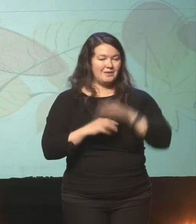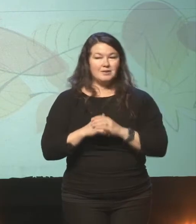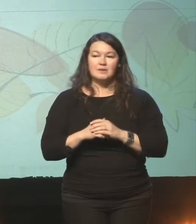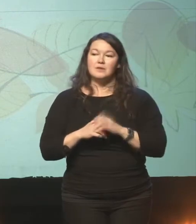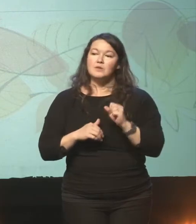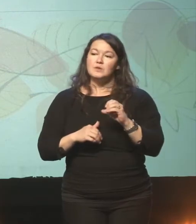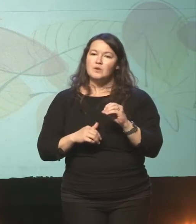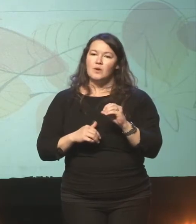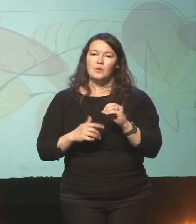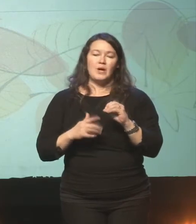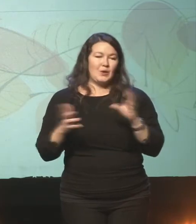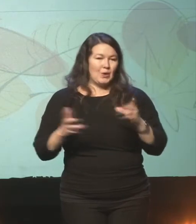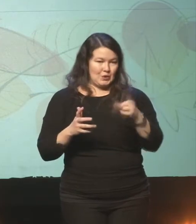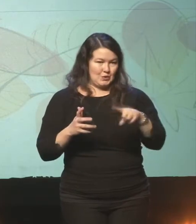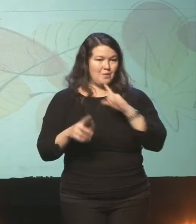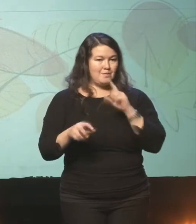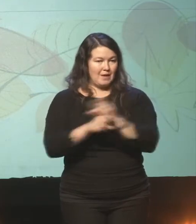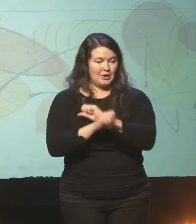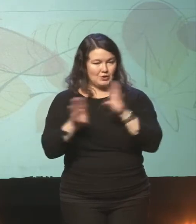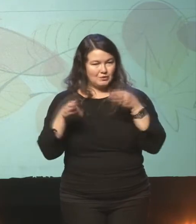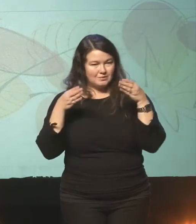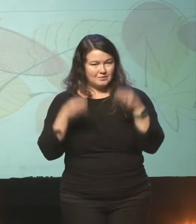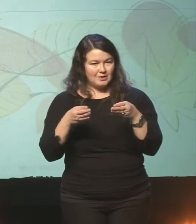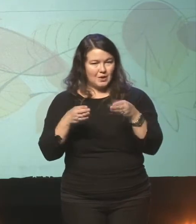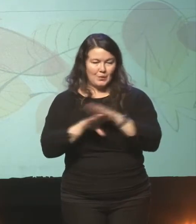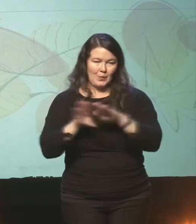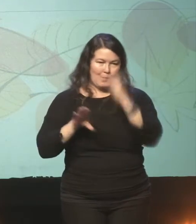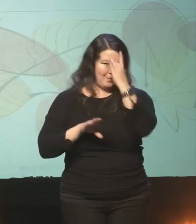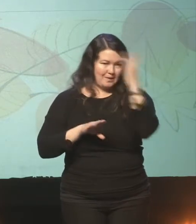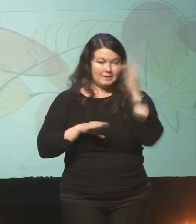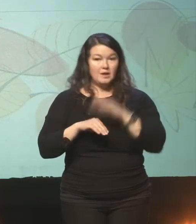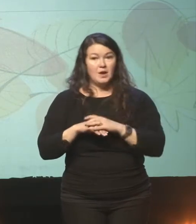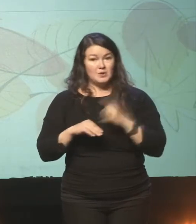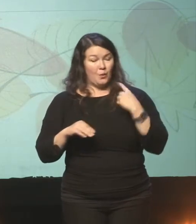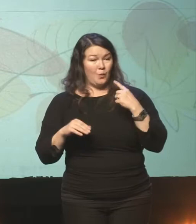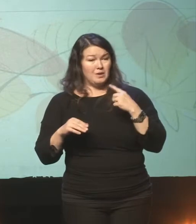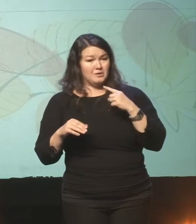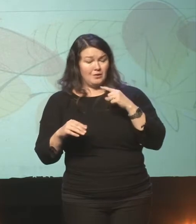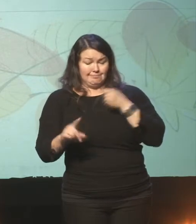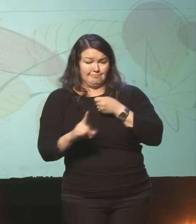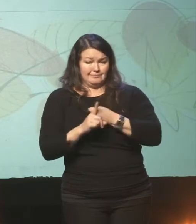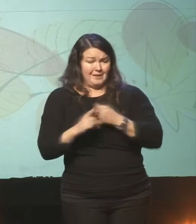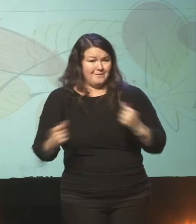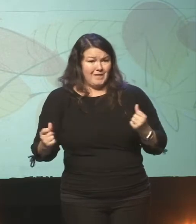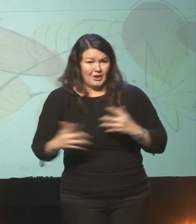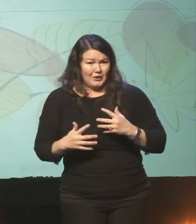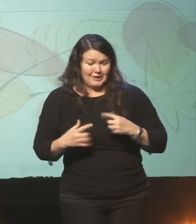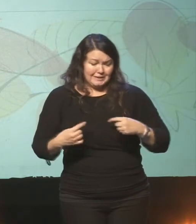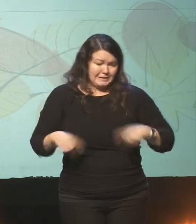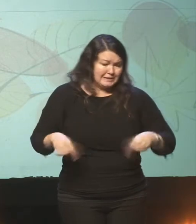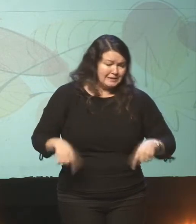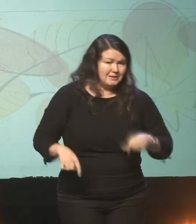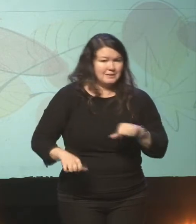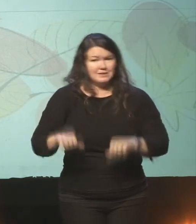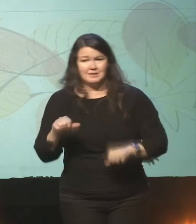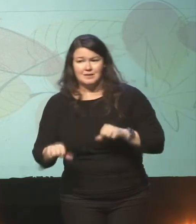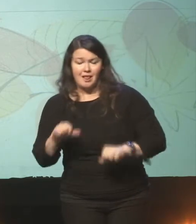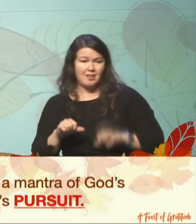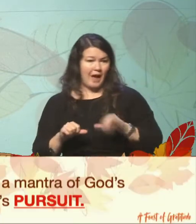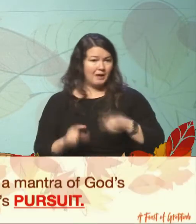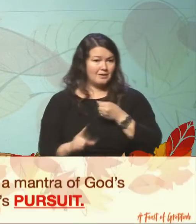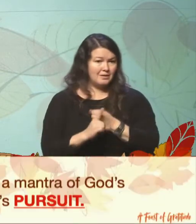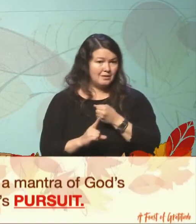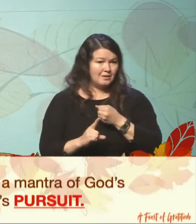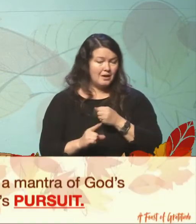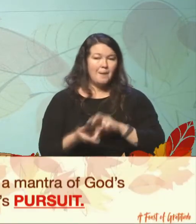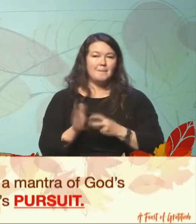future, as we are living in that anticipatory fear, when dread starts to set in, the gratitude for the future means